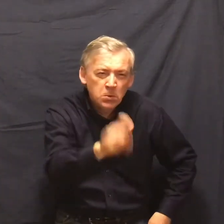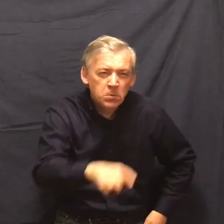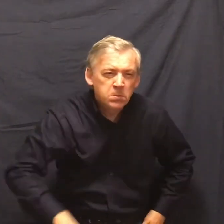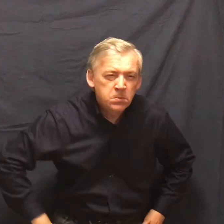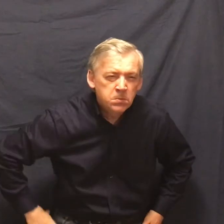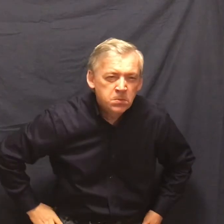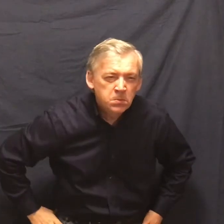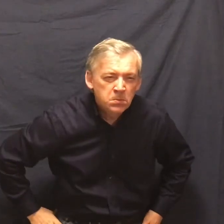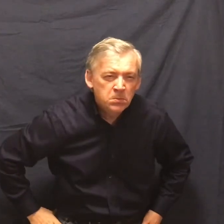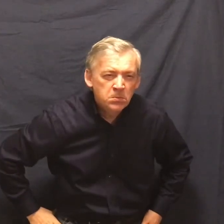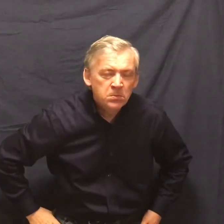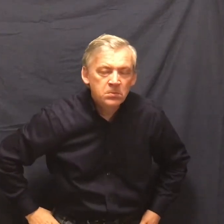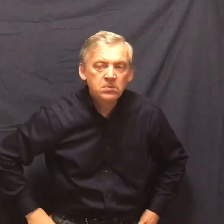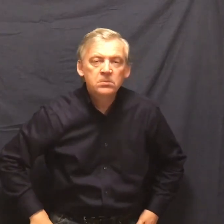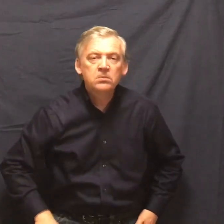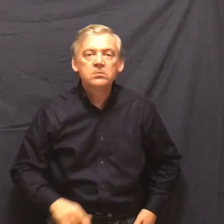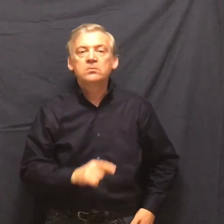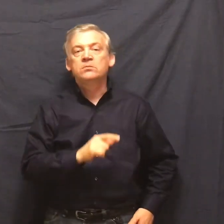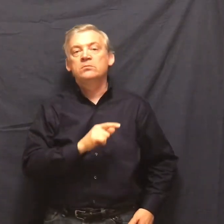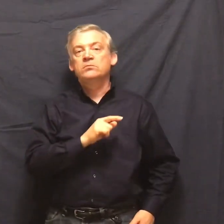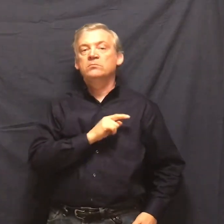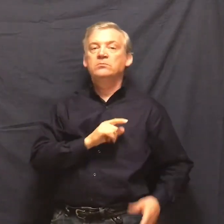George said coldly, "About half an hour ago, maybe."